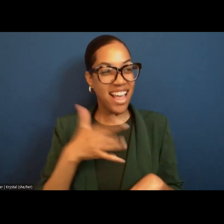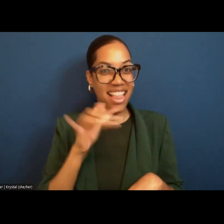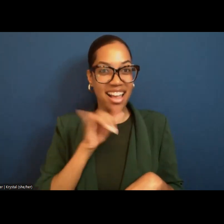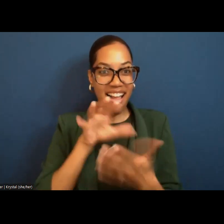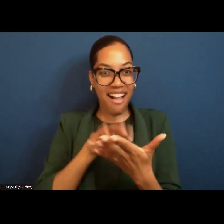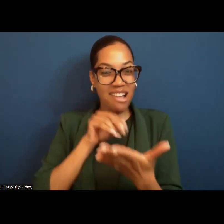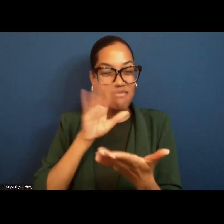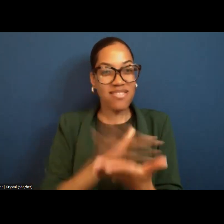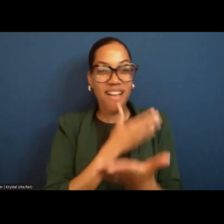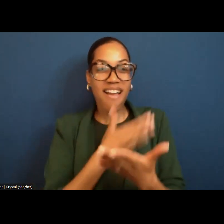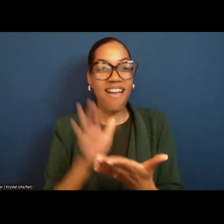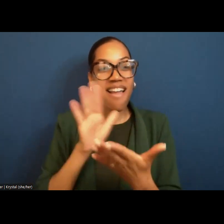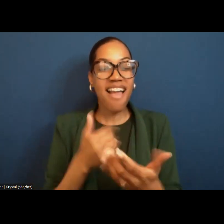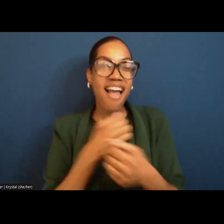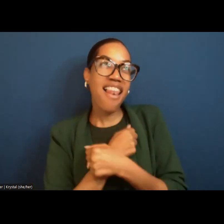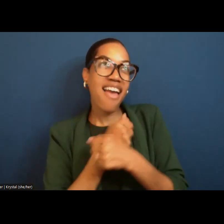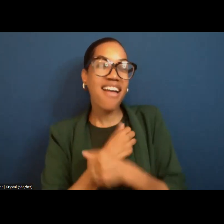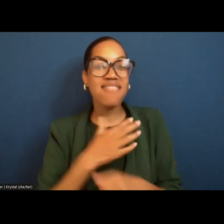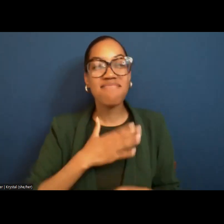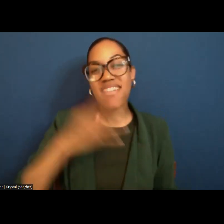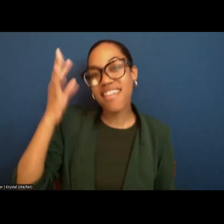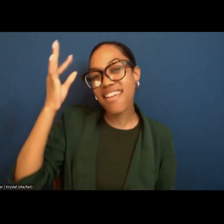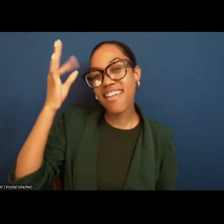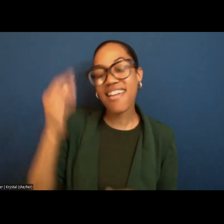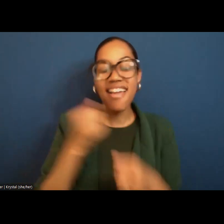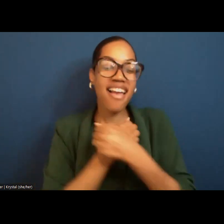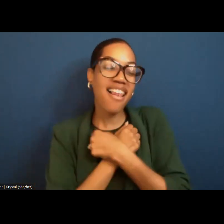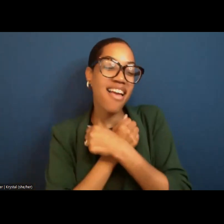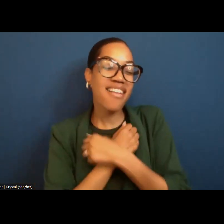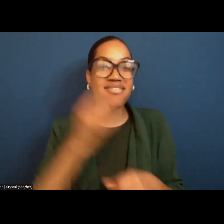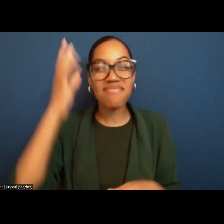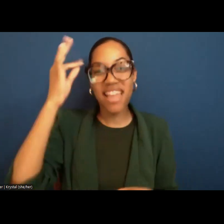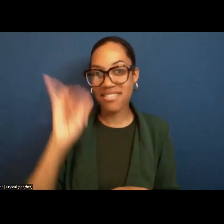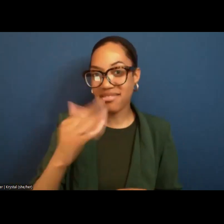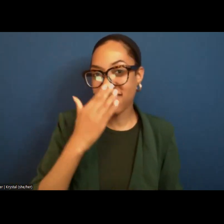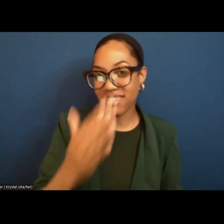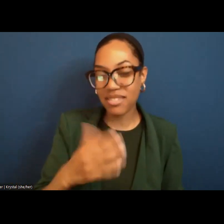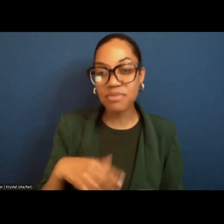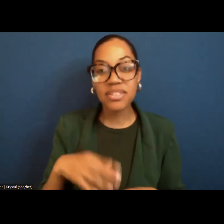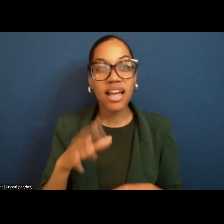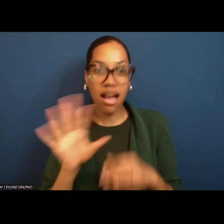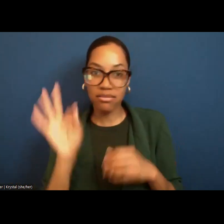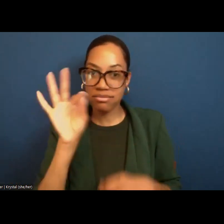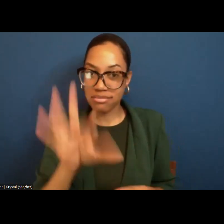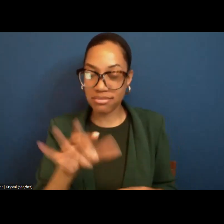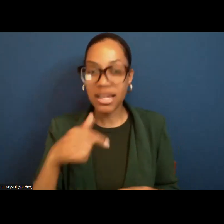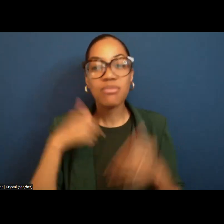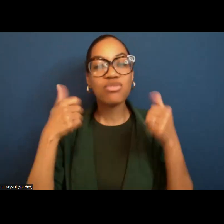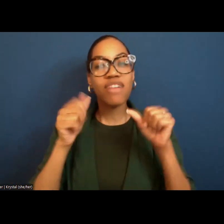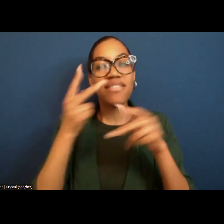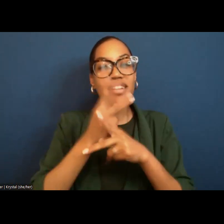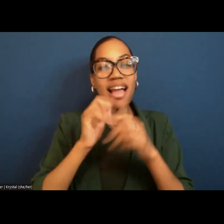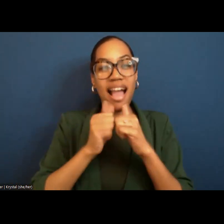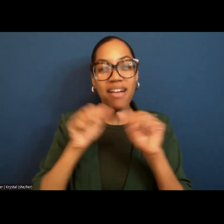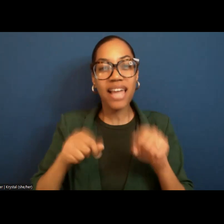am probably going to have that song in my head. So thank you. And I have to add, I've just already been trying to figure out, okay, how can we get this to